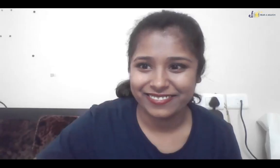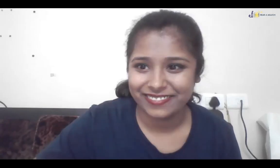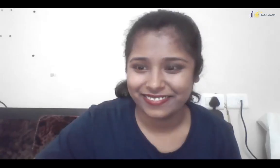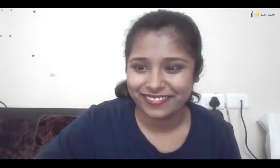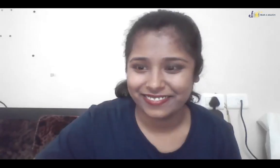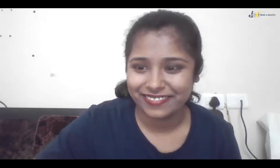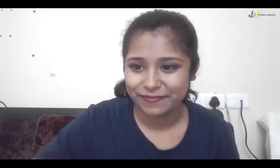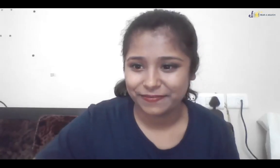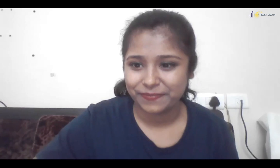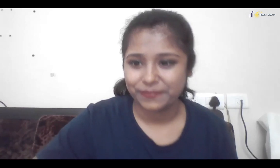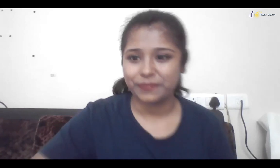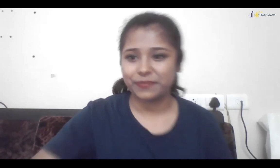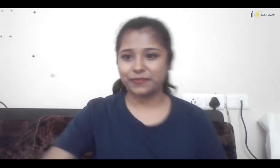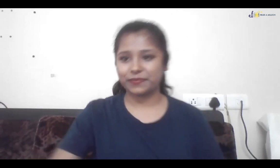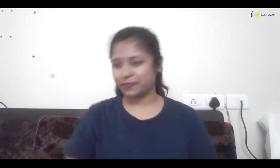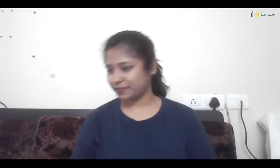again.